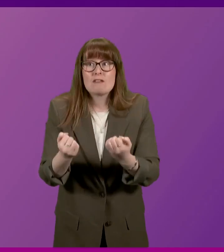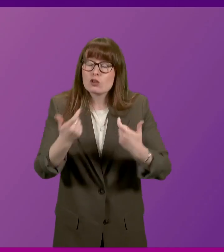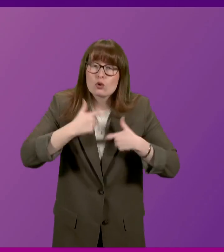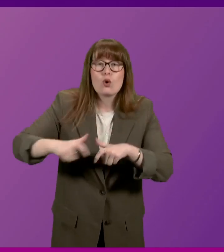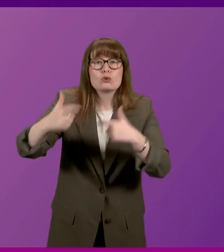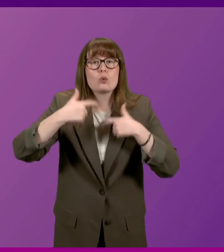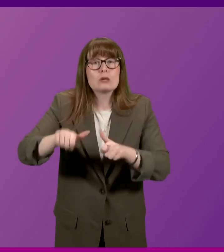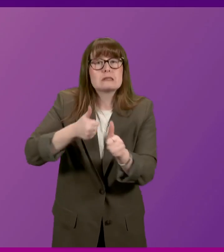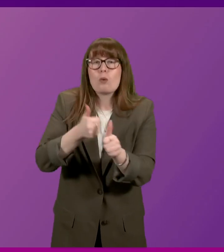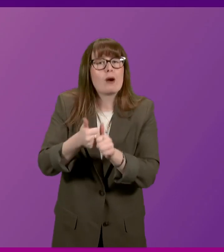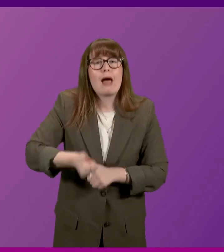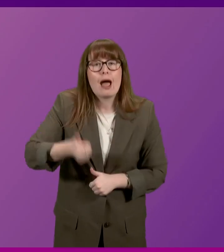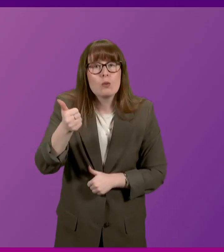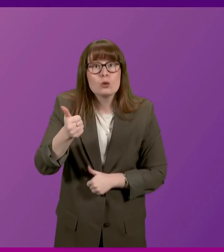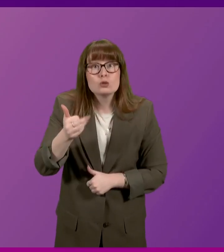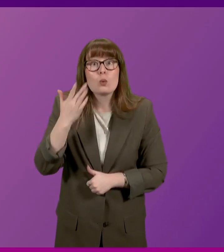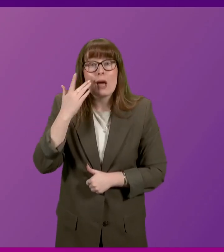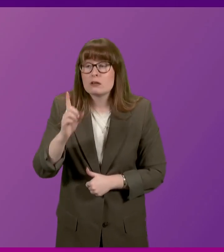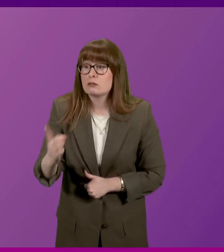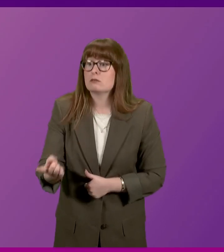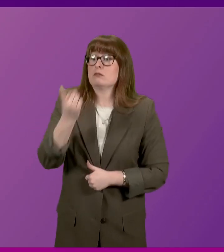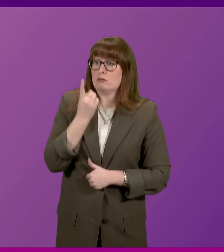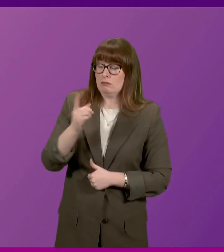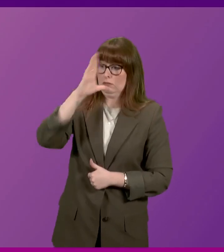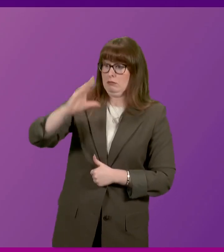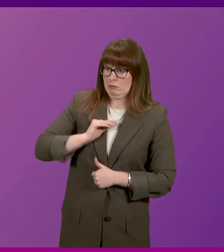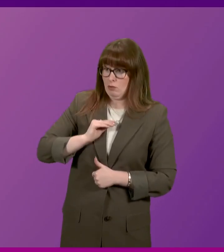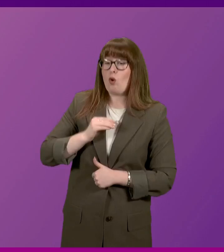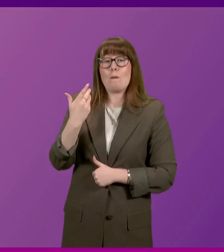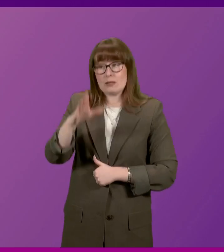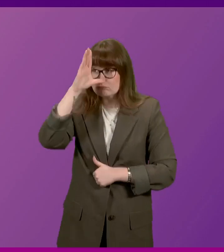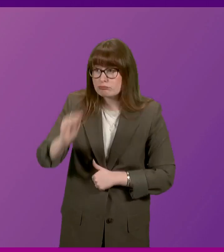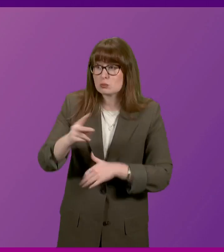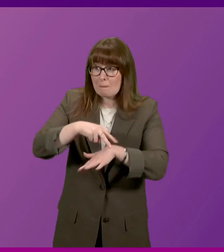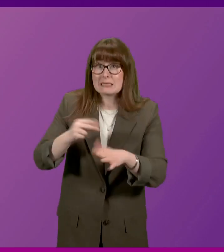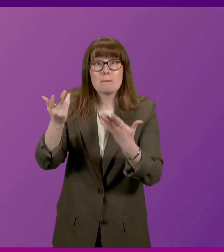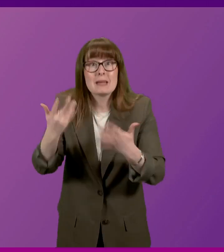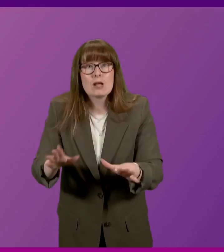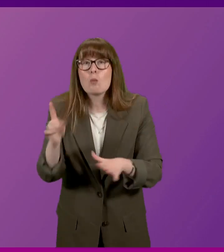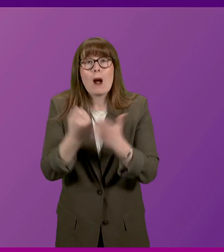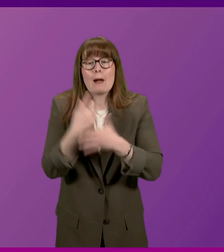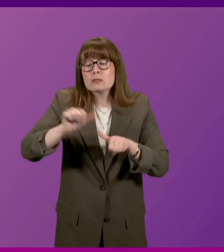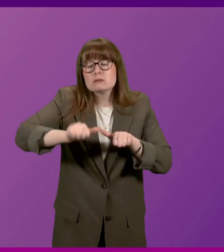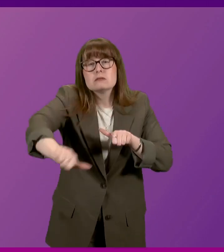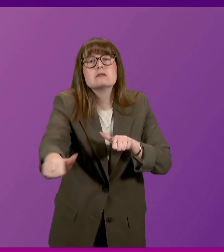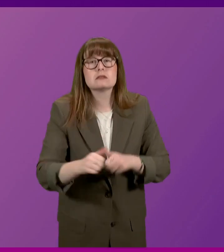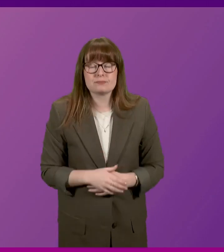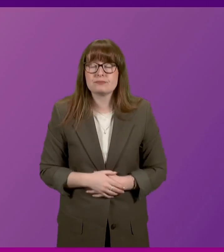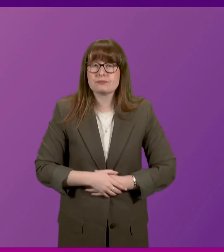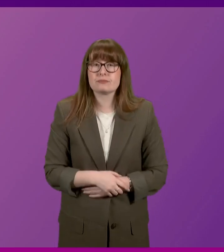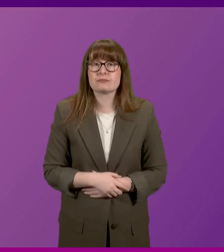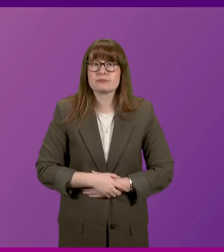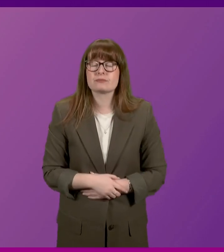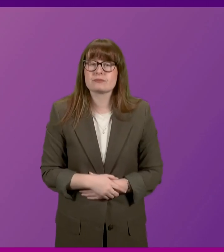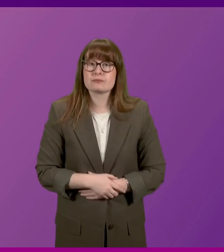ongoing support to deaf women after they've come into contact with the police and reported any incidents. And I'll hand over to